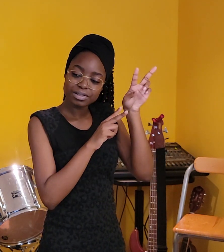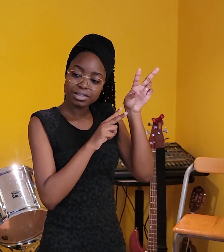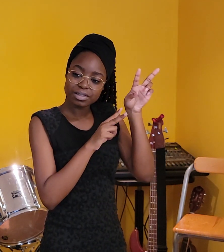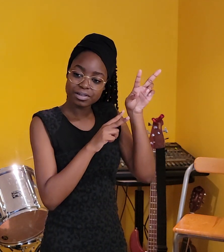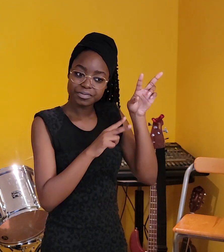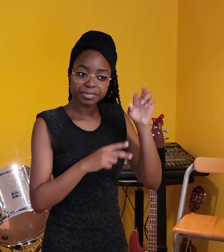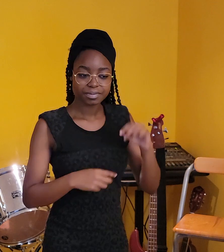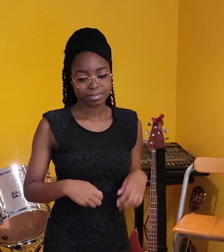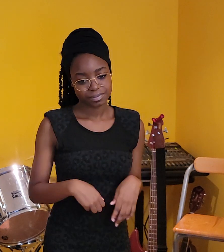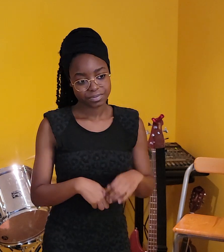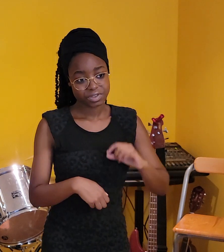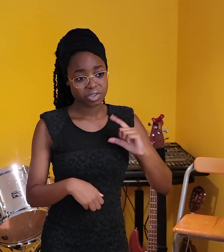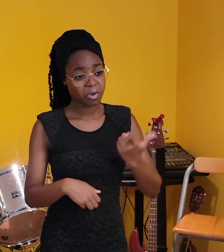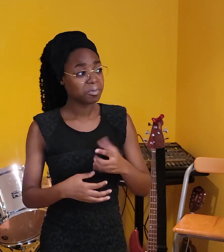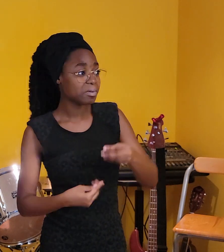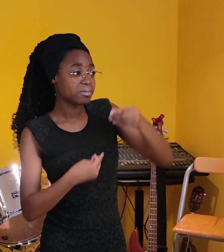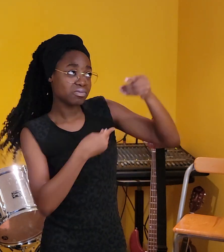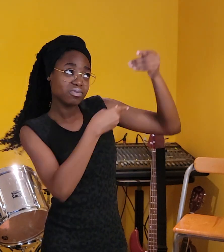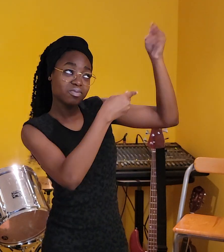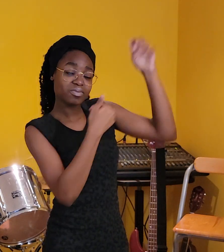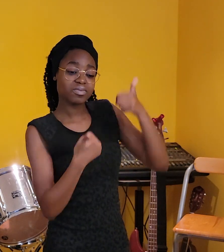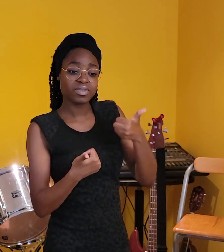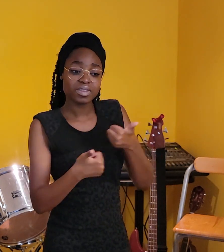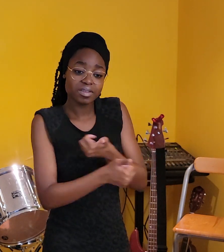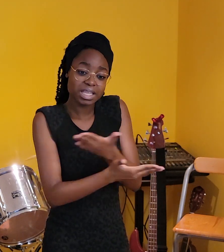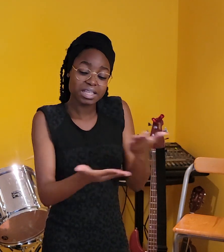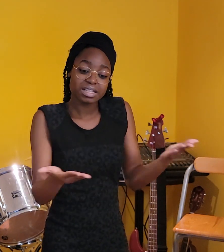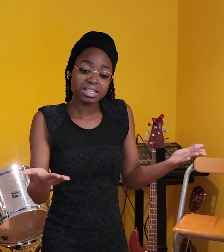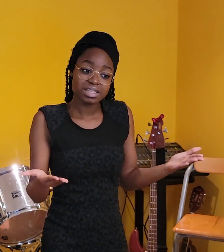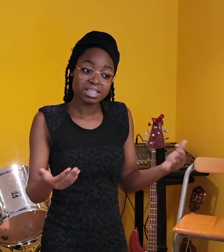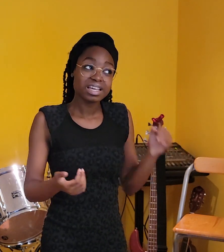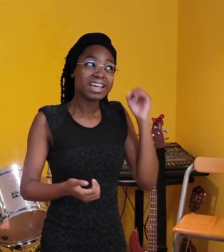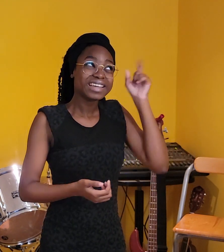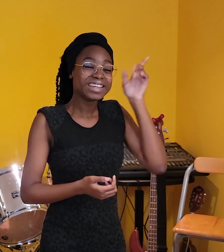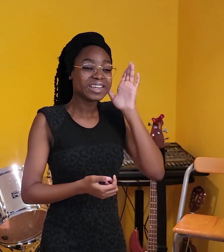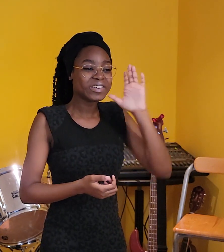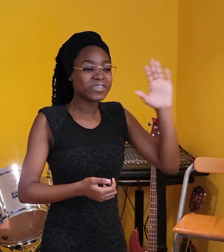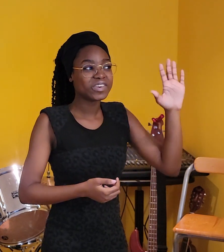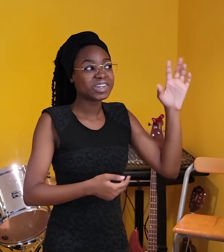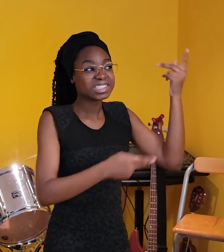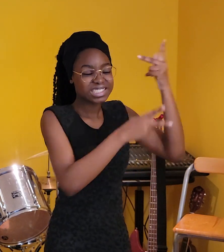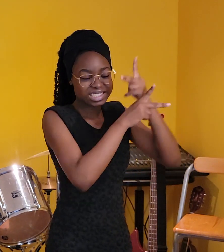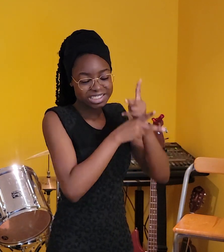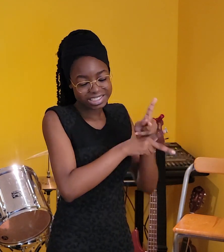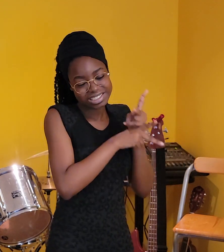And we present everything to him. And he in turn will take care of us.